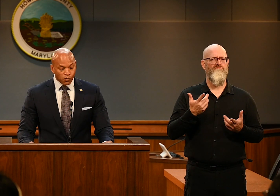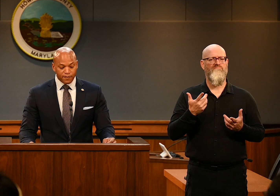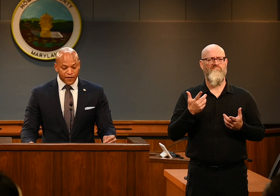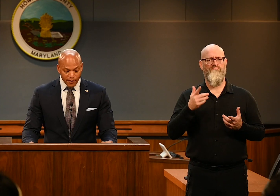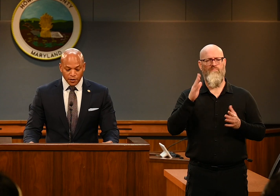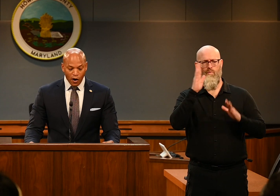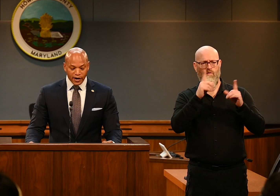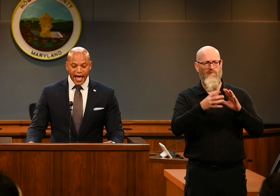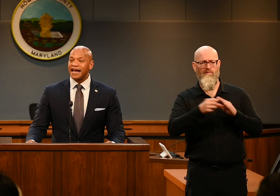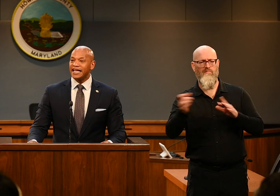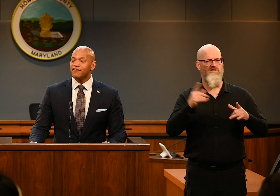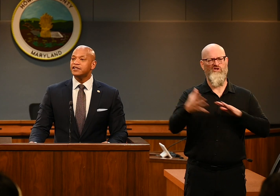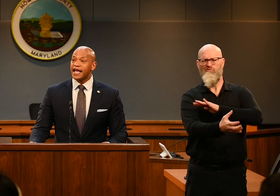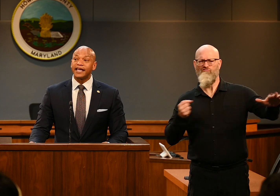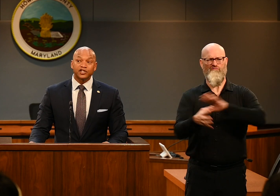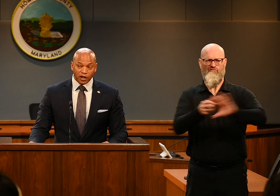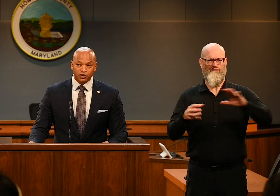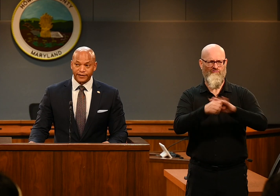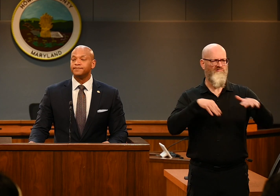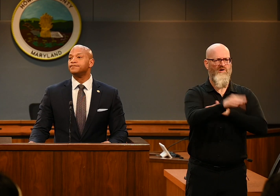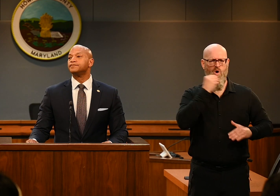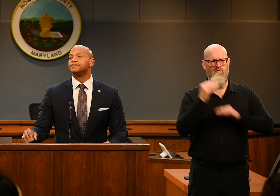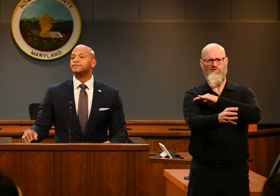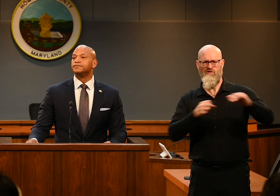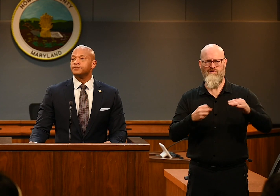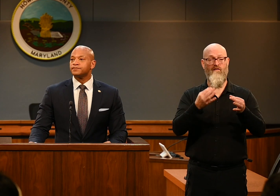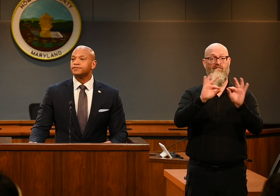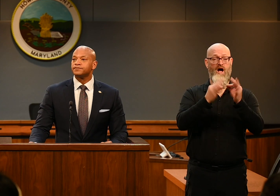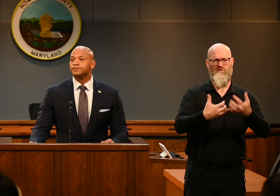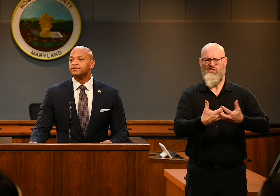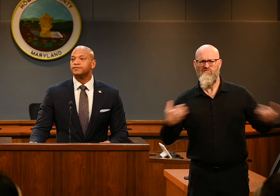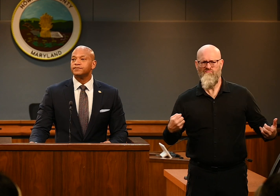workplaces, rip families apart, and even taking children,